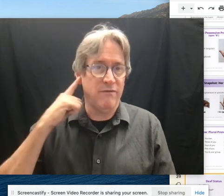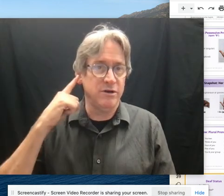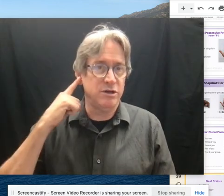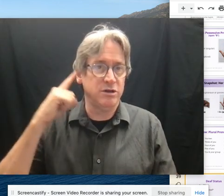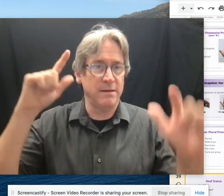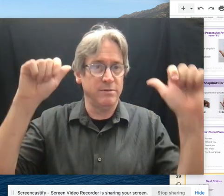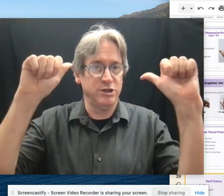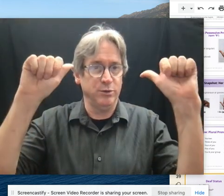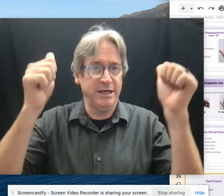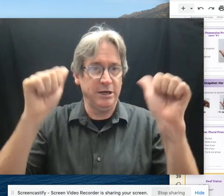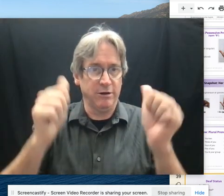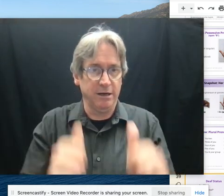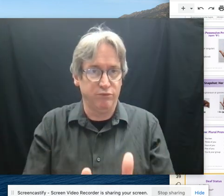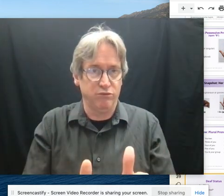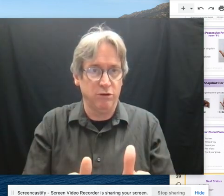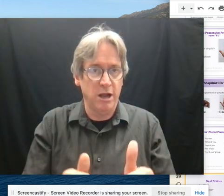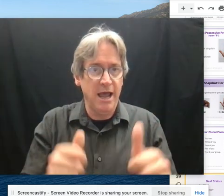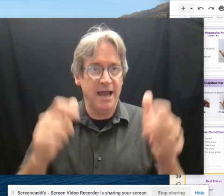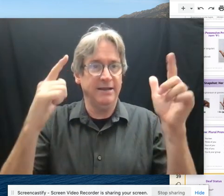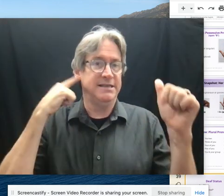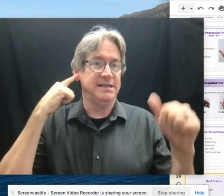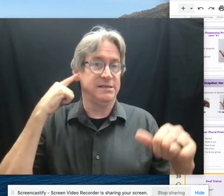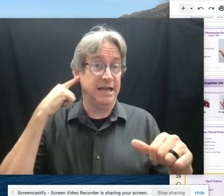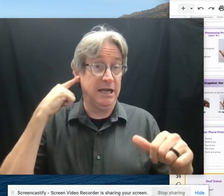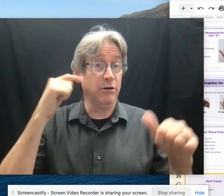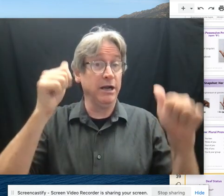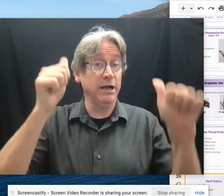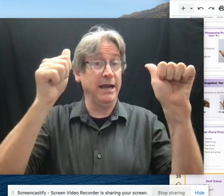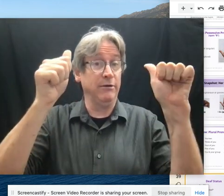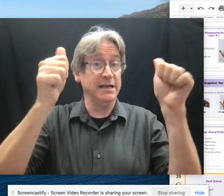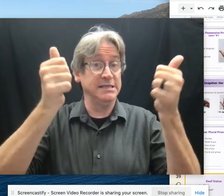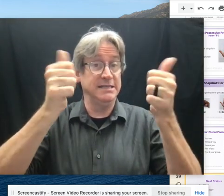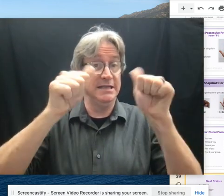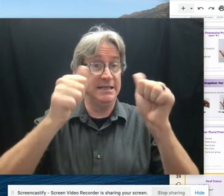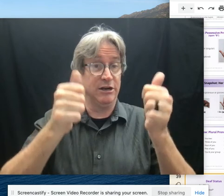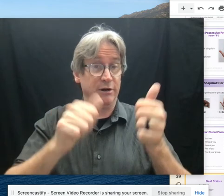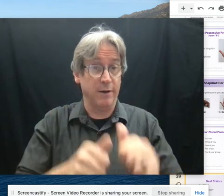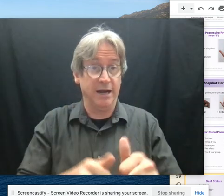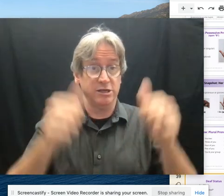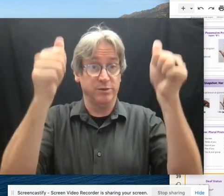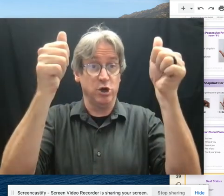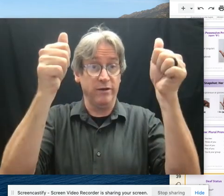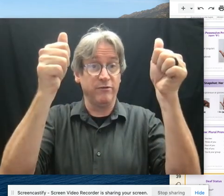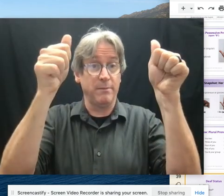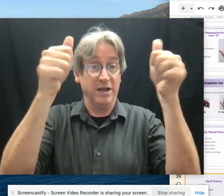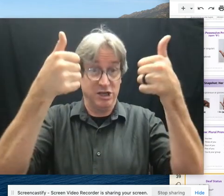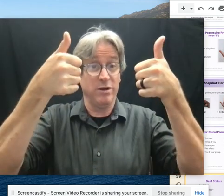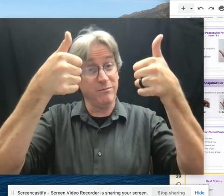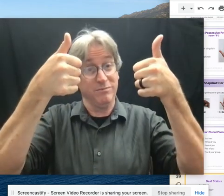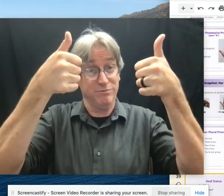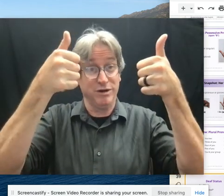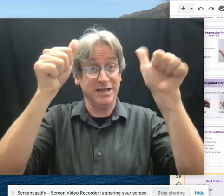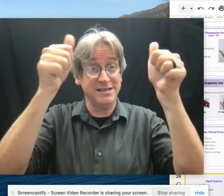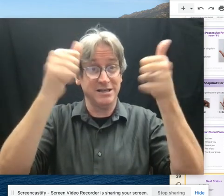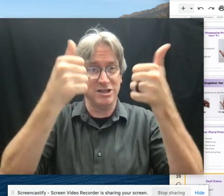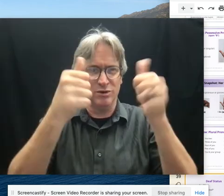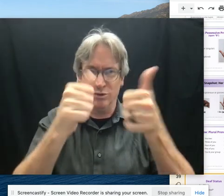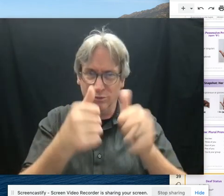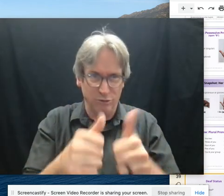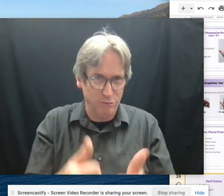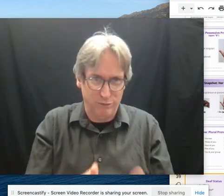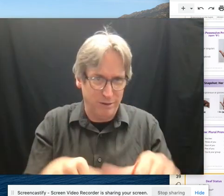will oftentimes do hearing, and this is like my hearing is deteriorating. So it's going from pretty